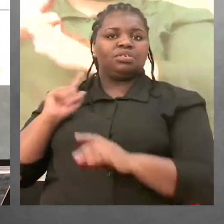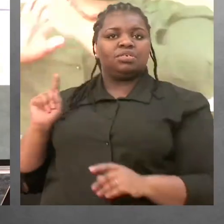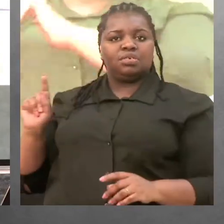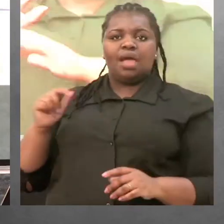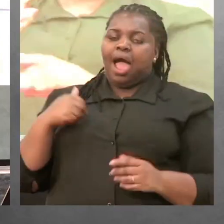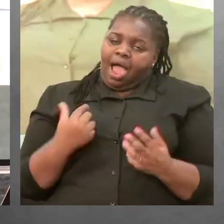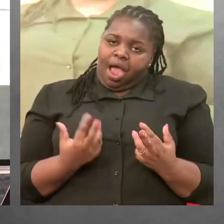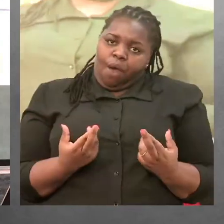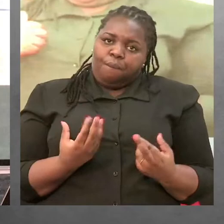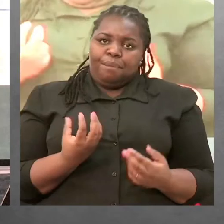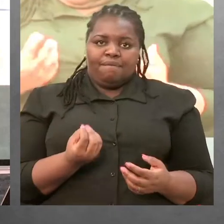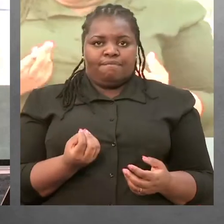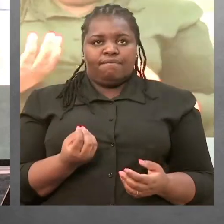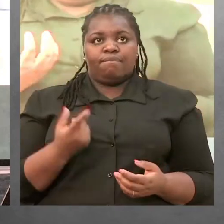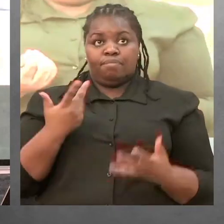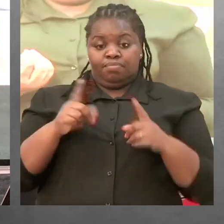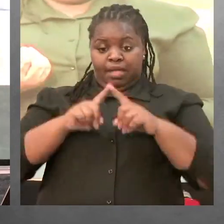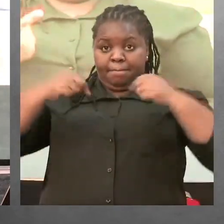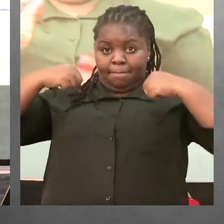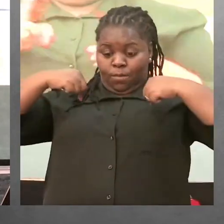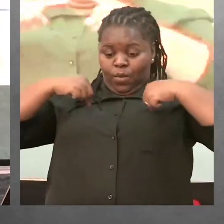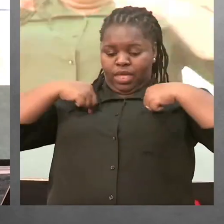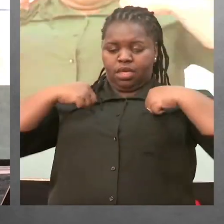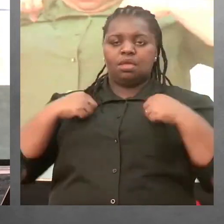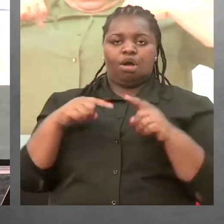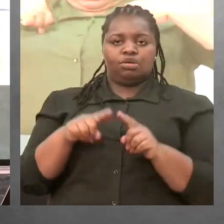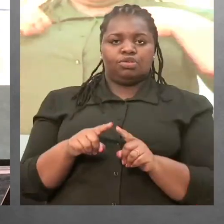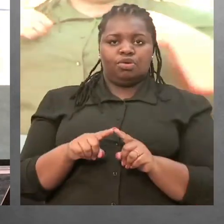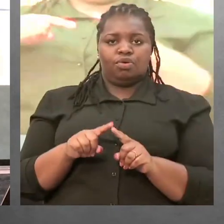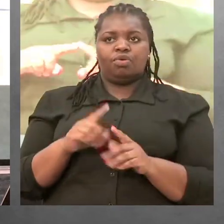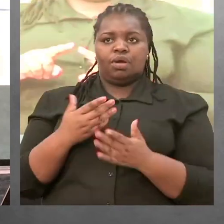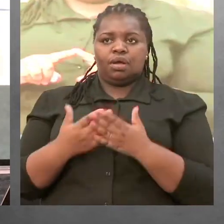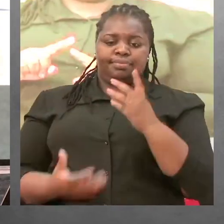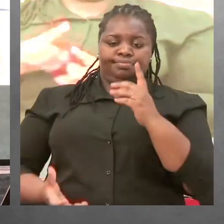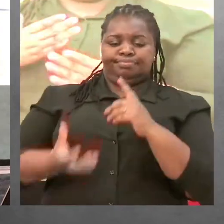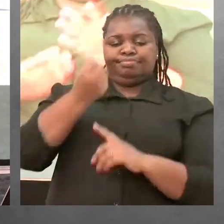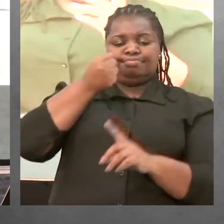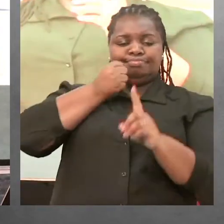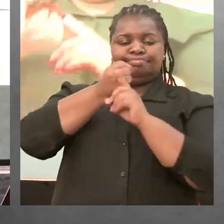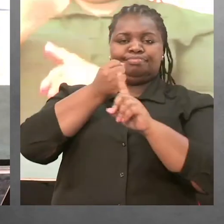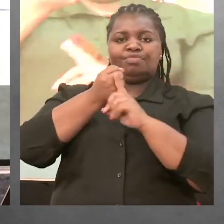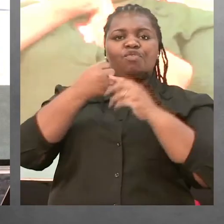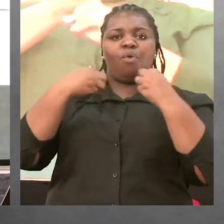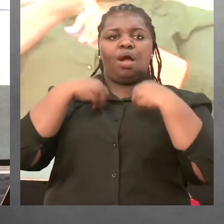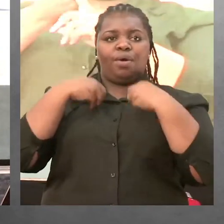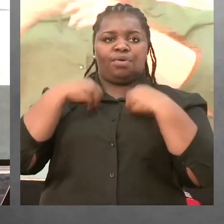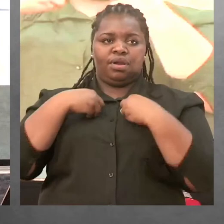have hope that we also can champion our own transformation.